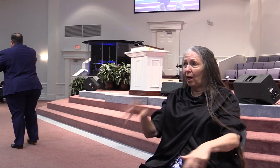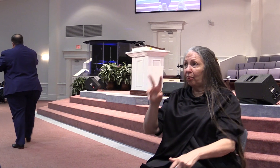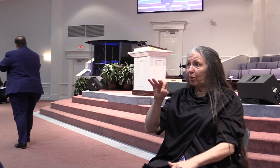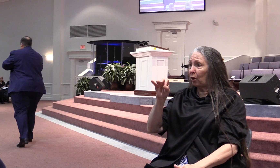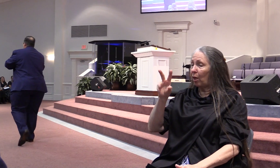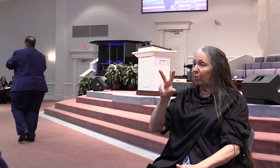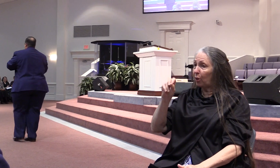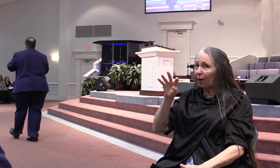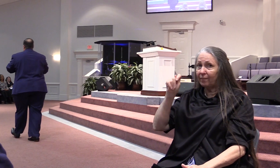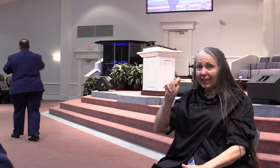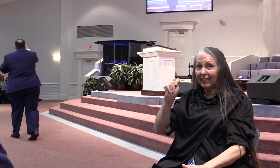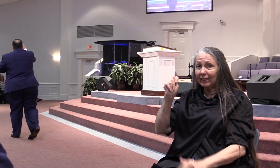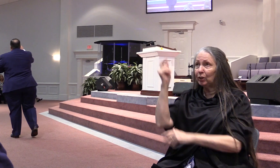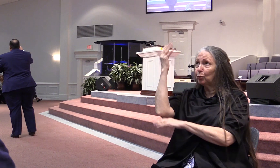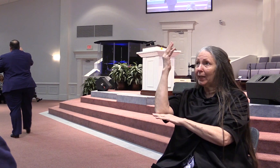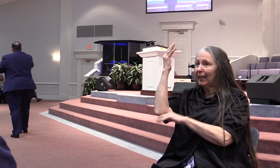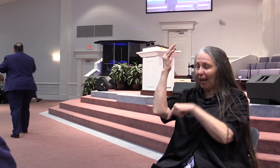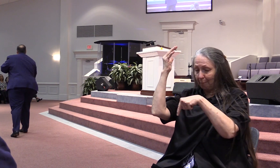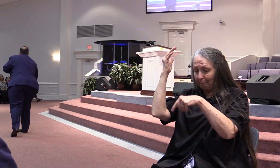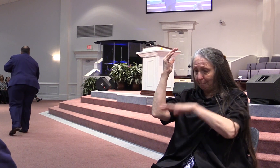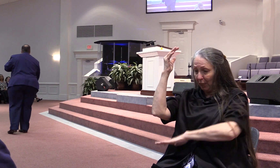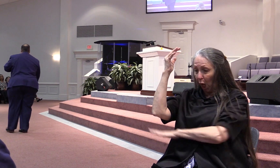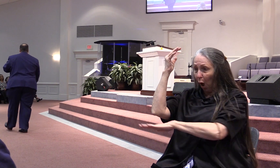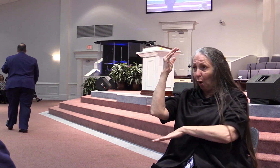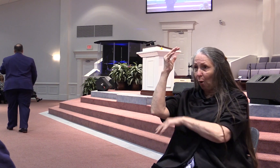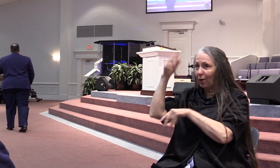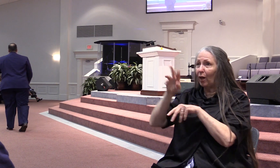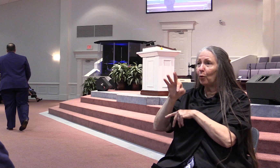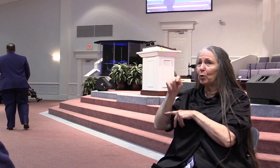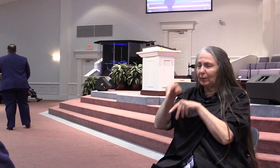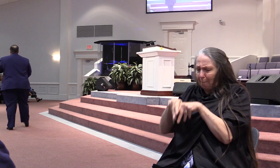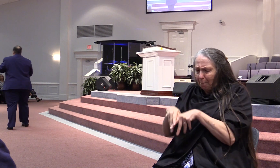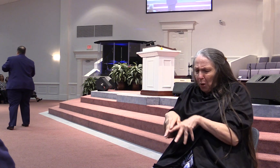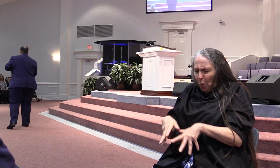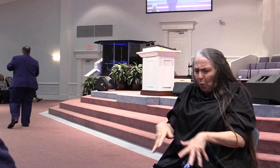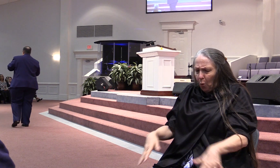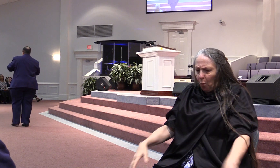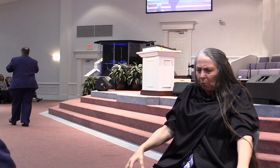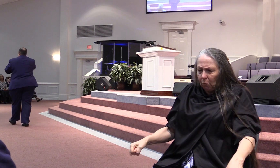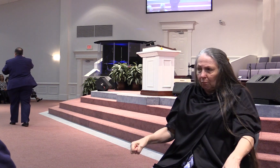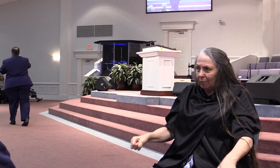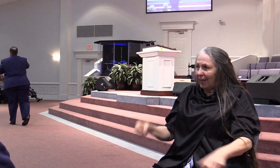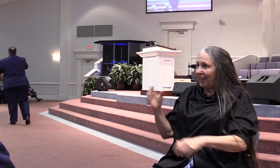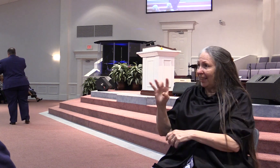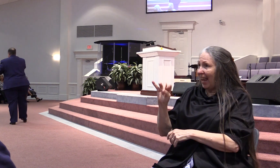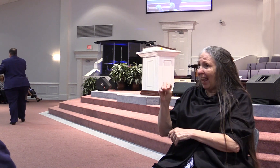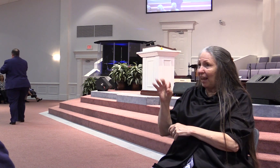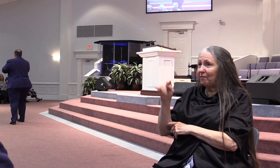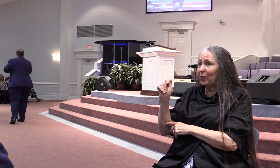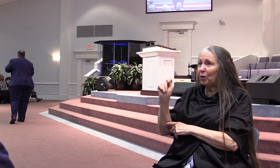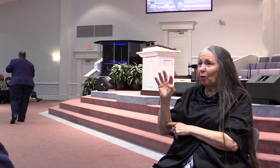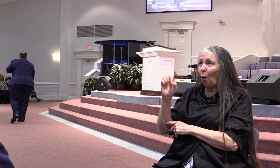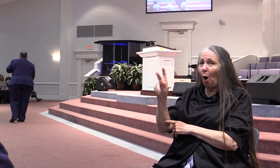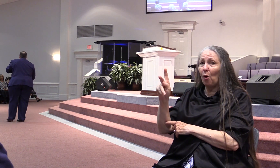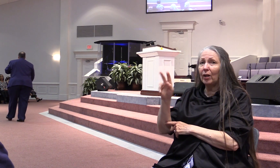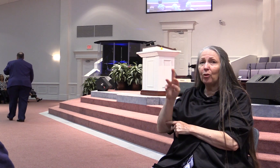on average, the soil can affect this, but on average, the roots go down 30 feet. You see an old, mature 80-foot oak, and typically the roots